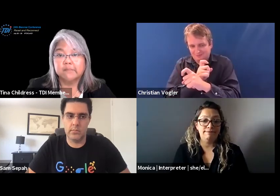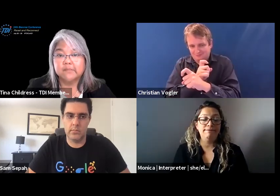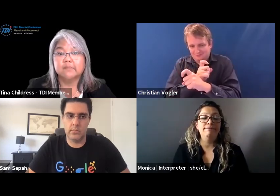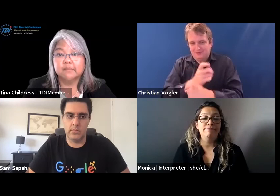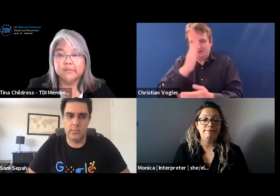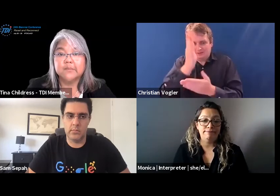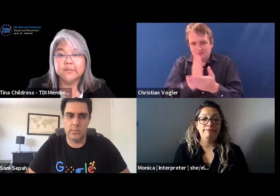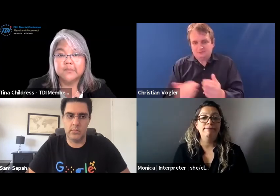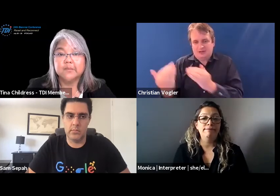complicated.